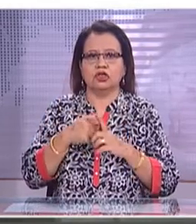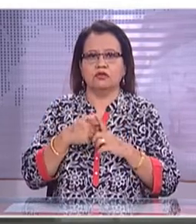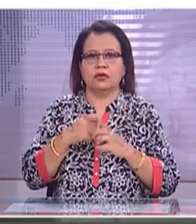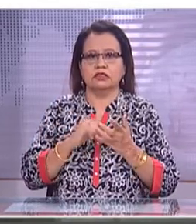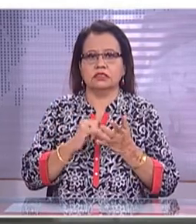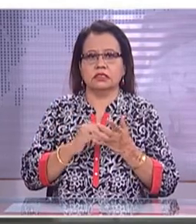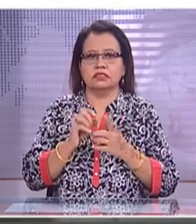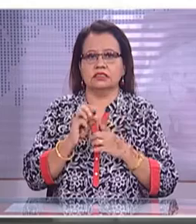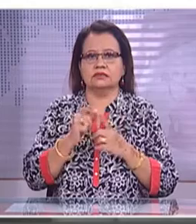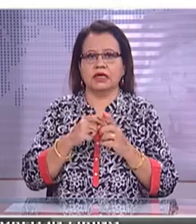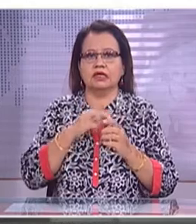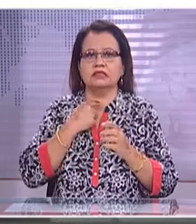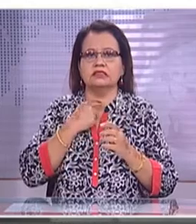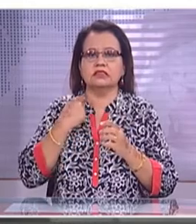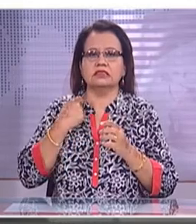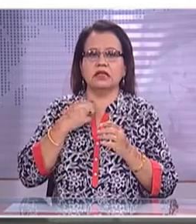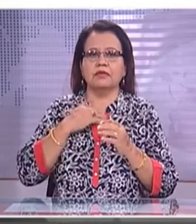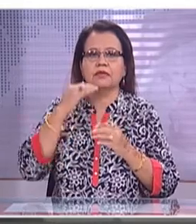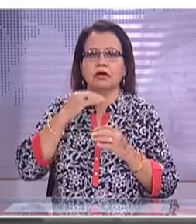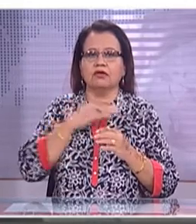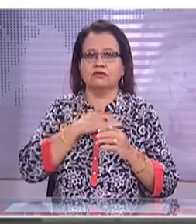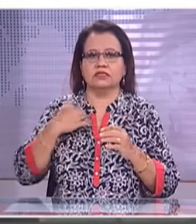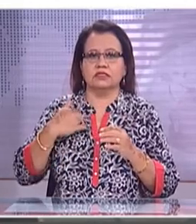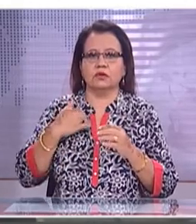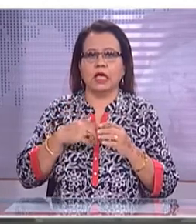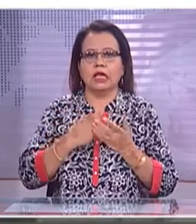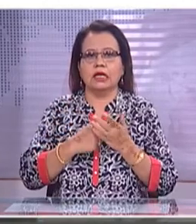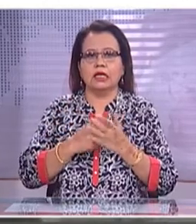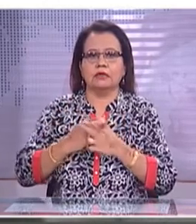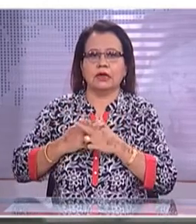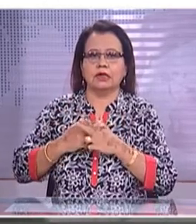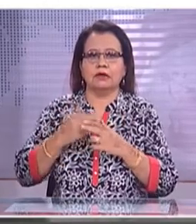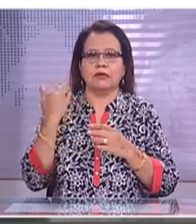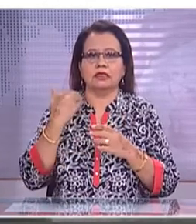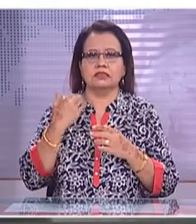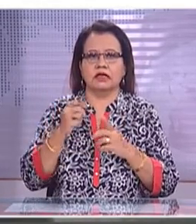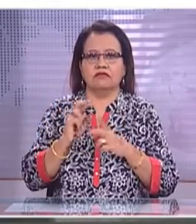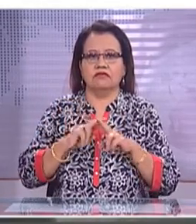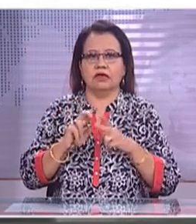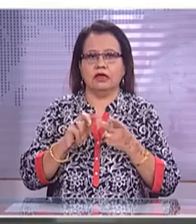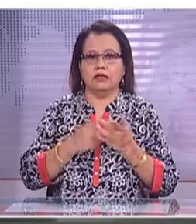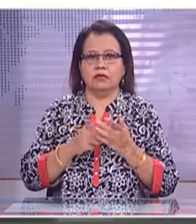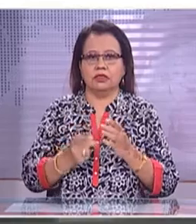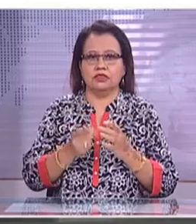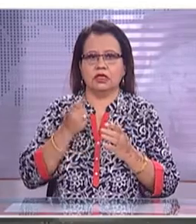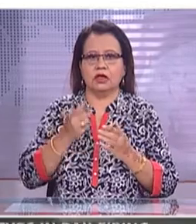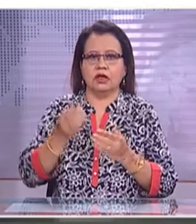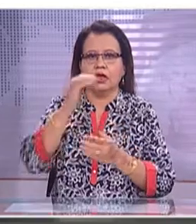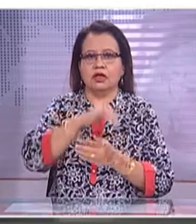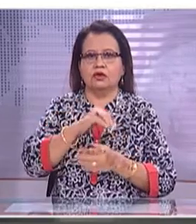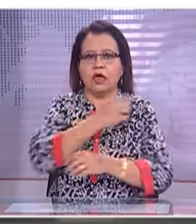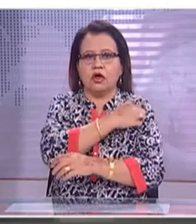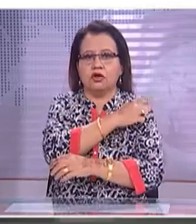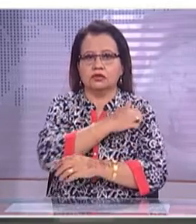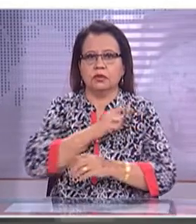Kumar sustained splinter injuries in upper part of chest while retaliating the Pakistan fire. He was immediately